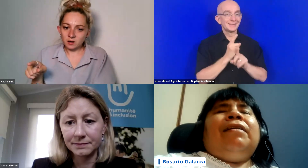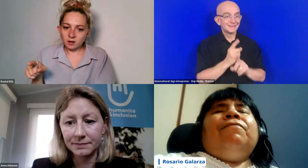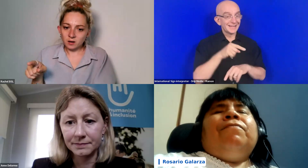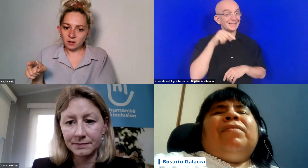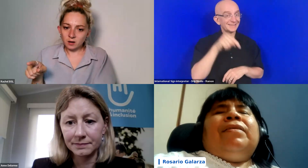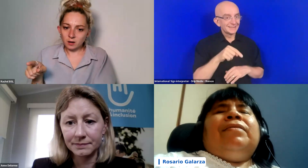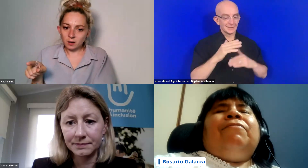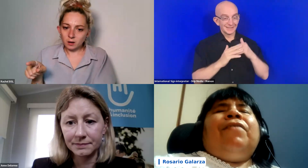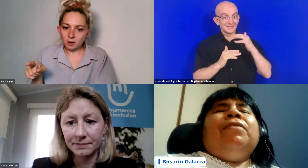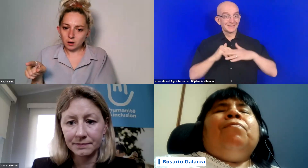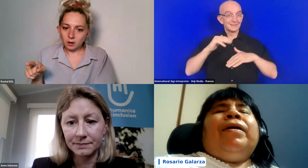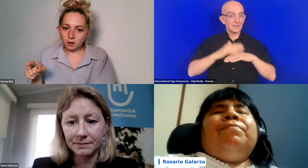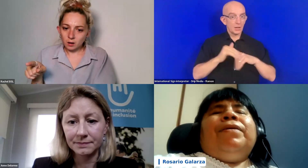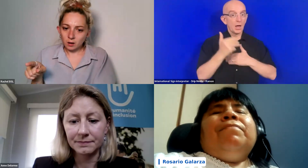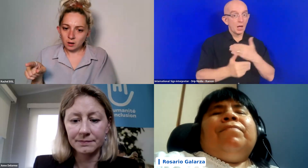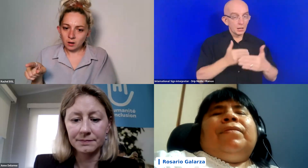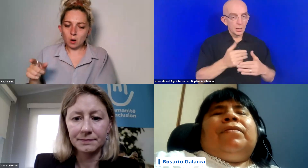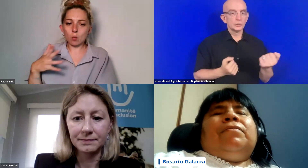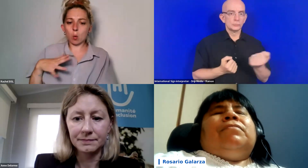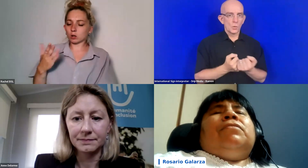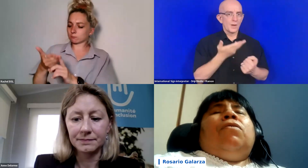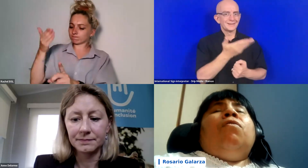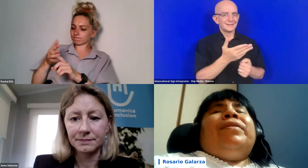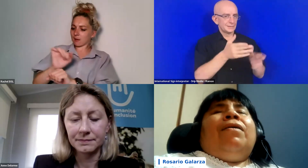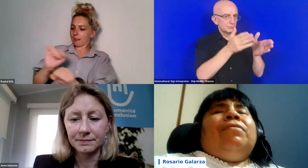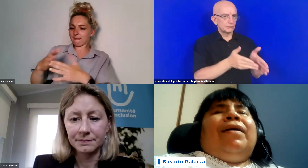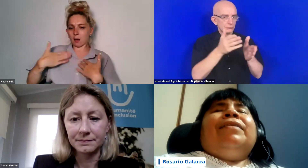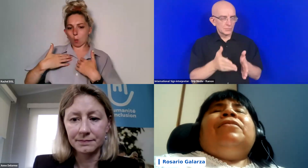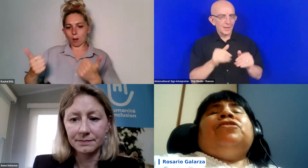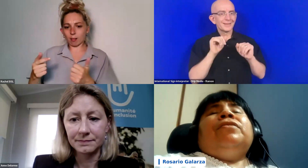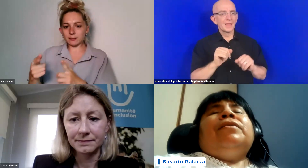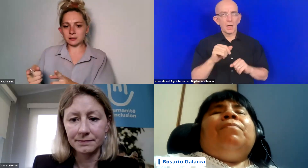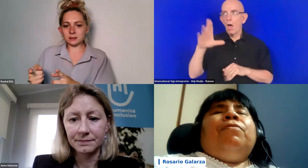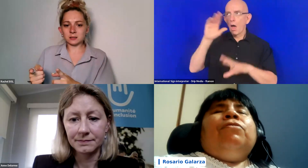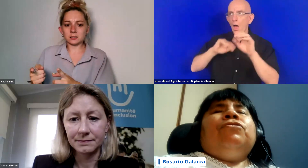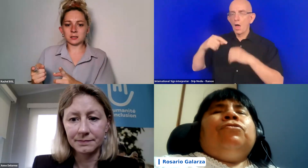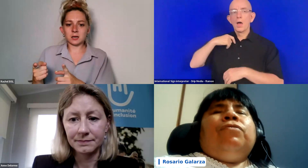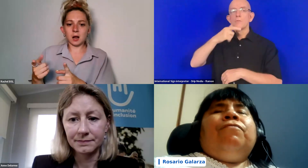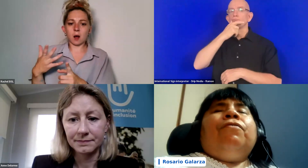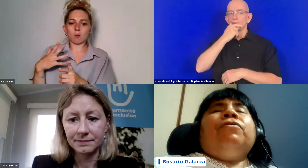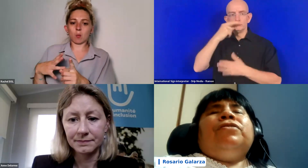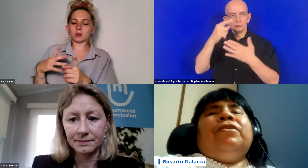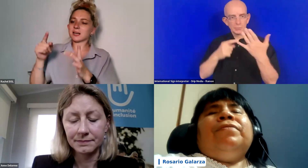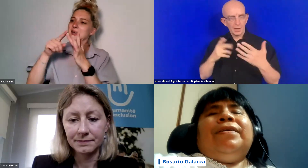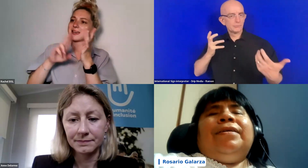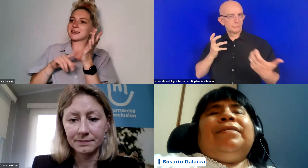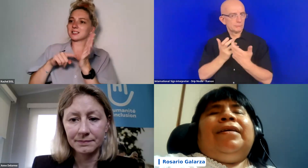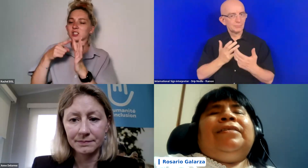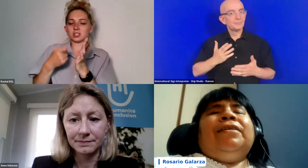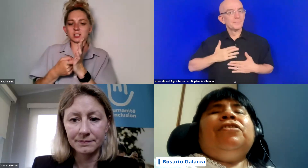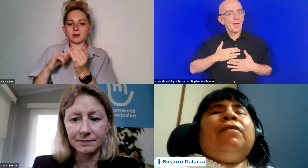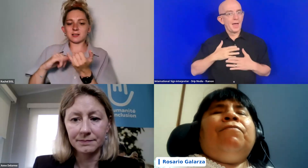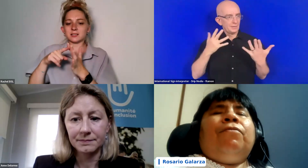and self-defined well-being. Overall, an intersectional approach to informed consent